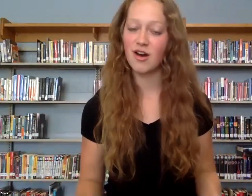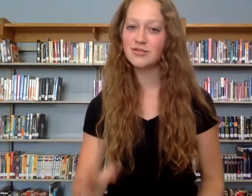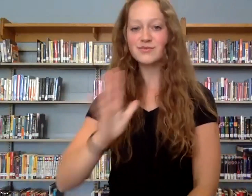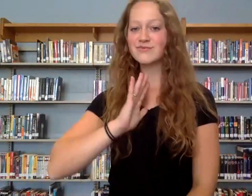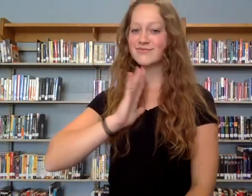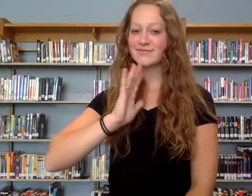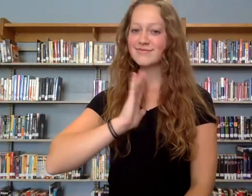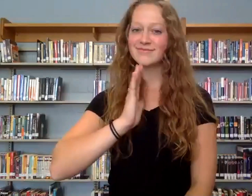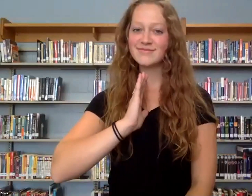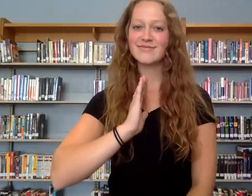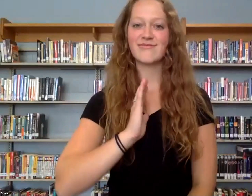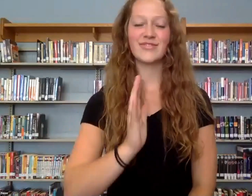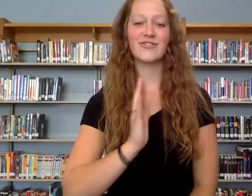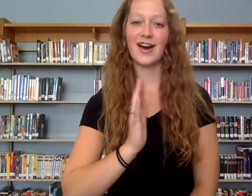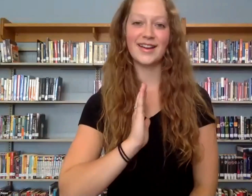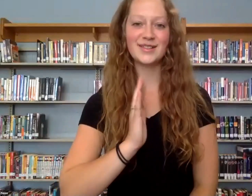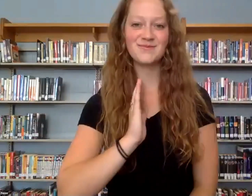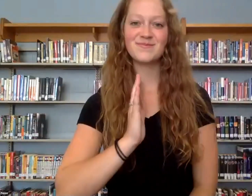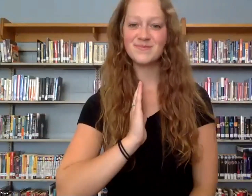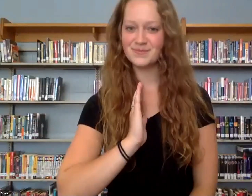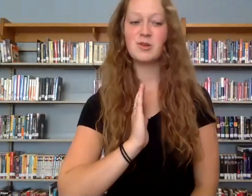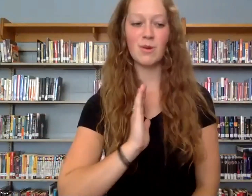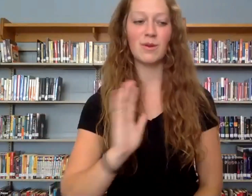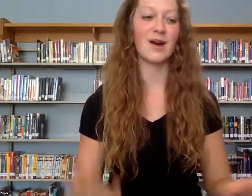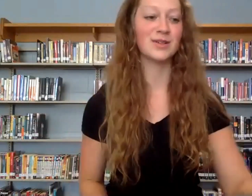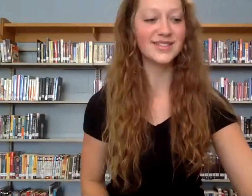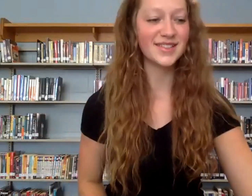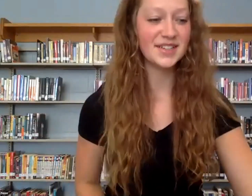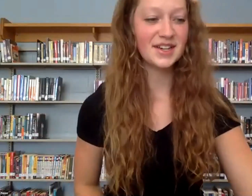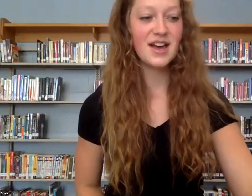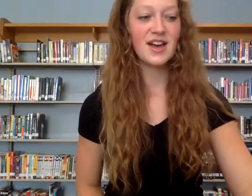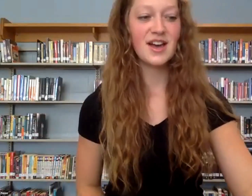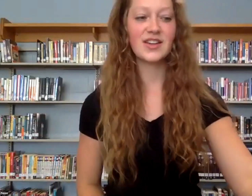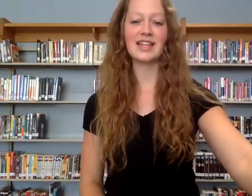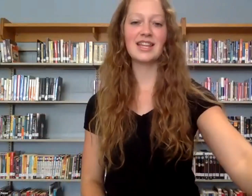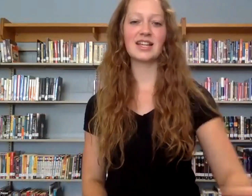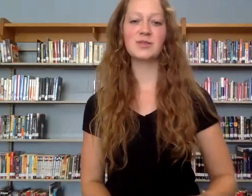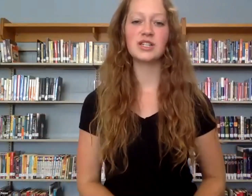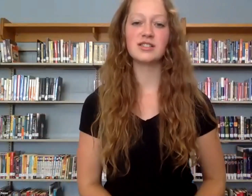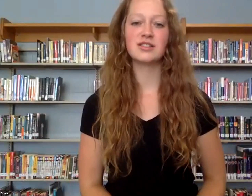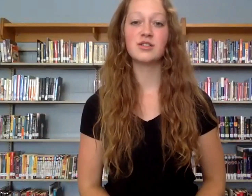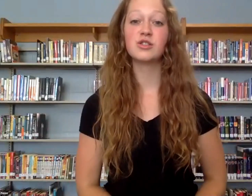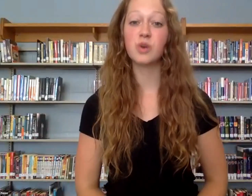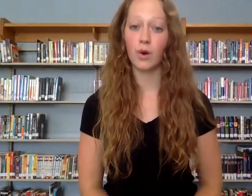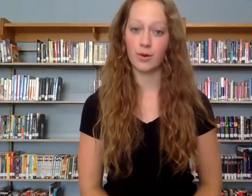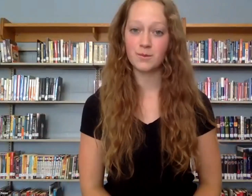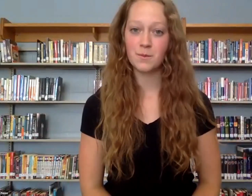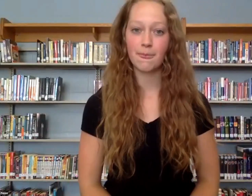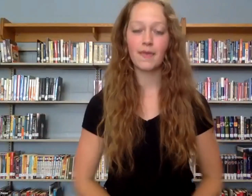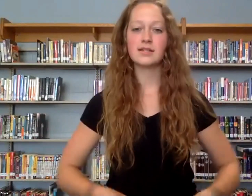know. Fine. You remember that one. Okay. The next word is door. So